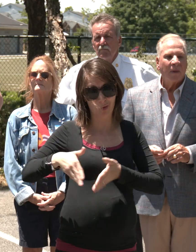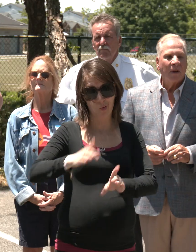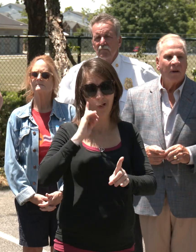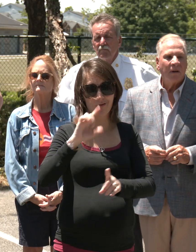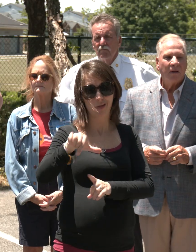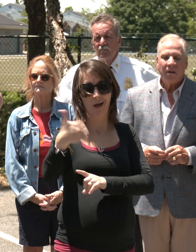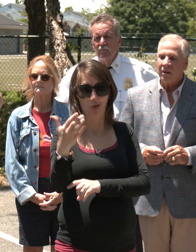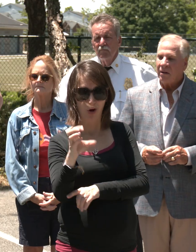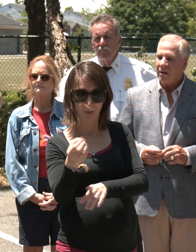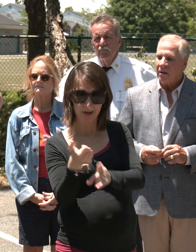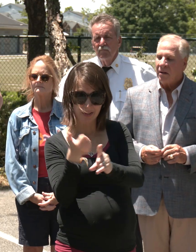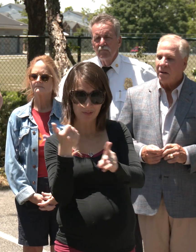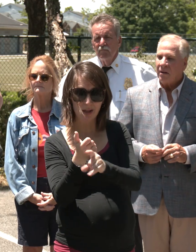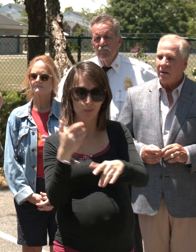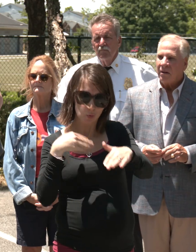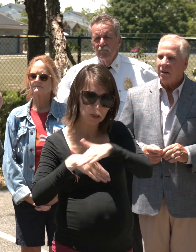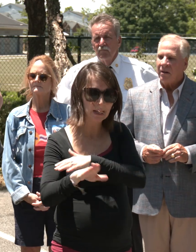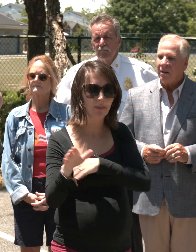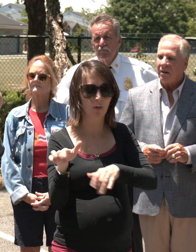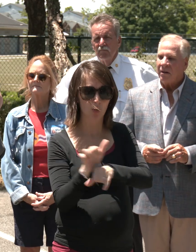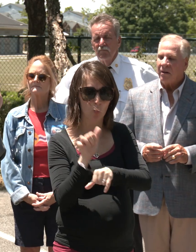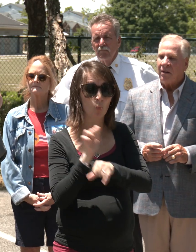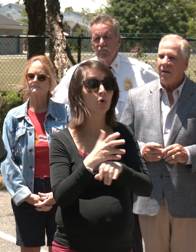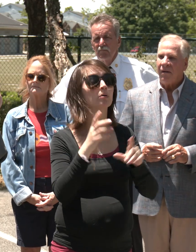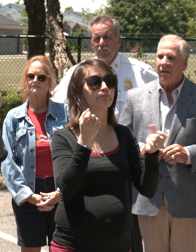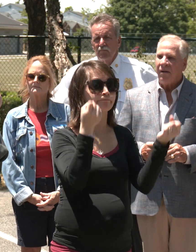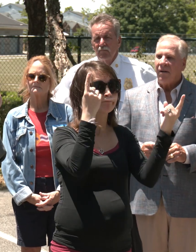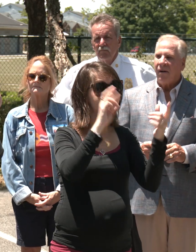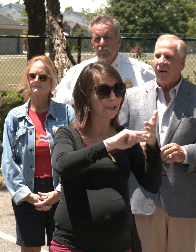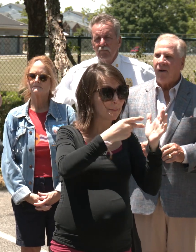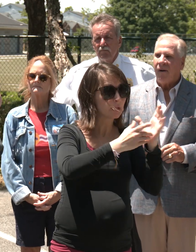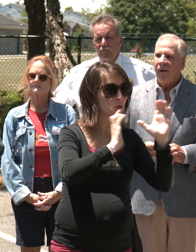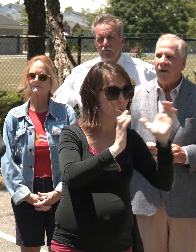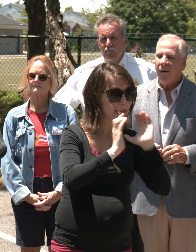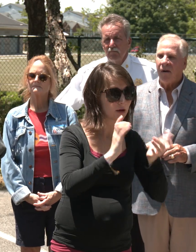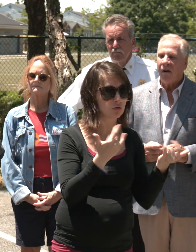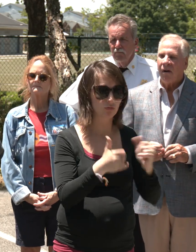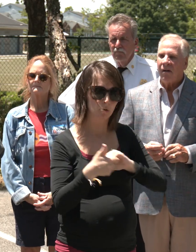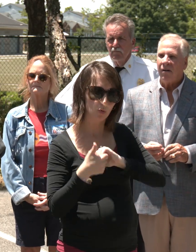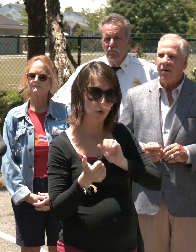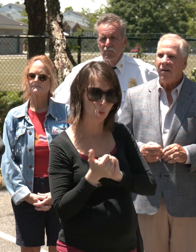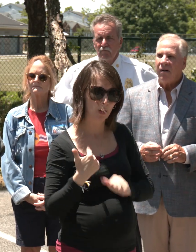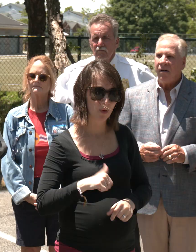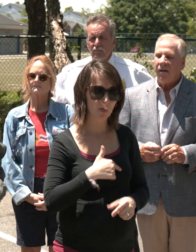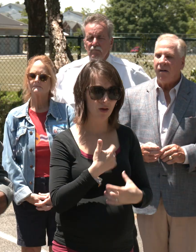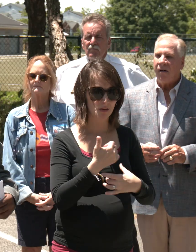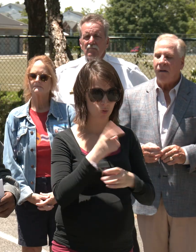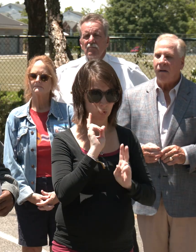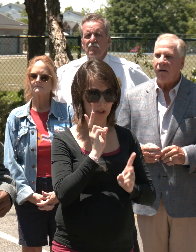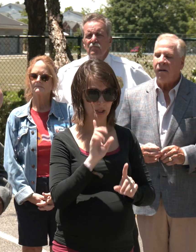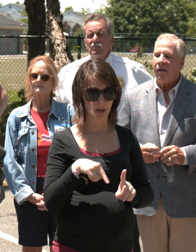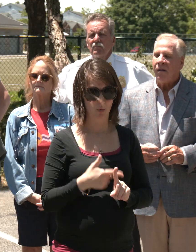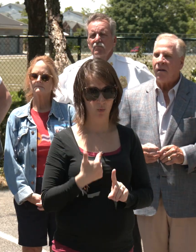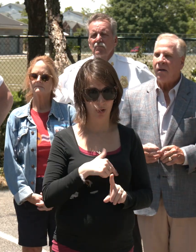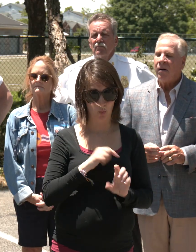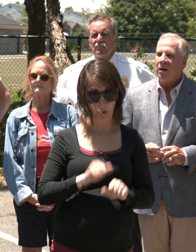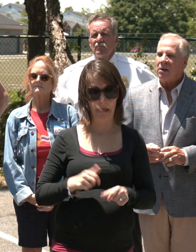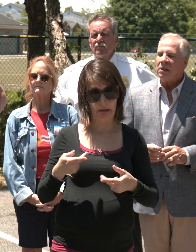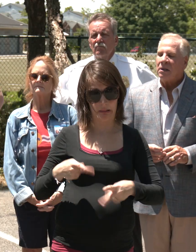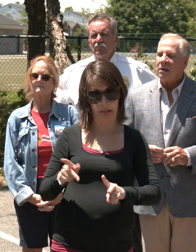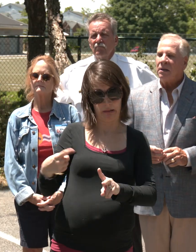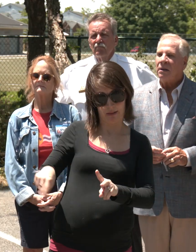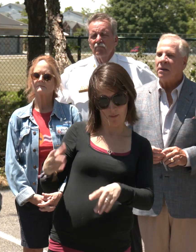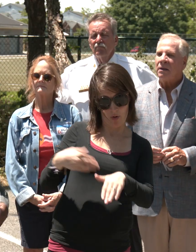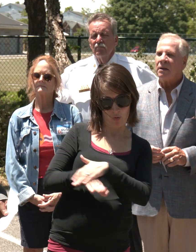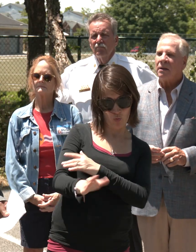other companies to get in there. The communications companies are coordinating with us to see where we can give way to let